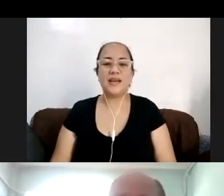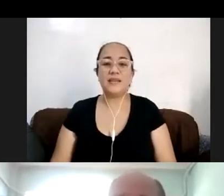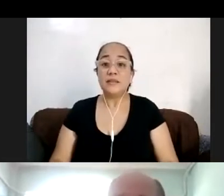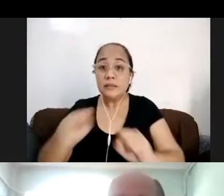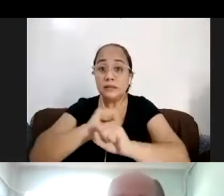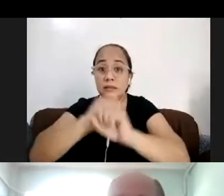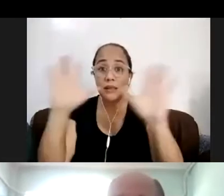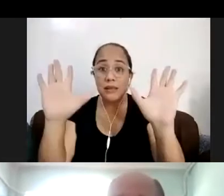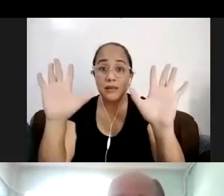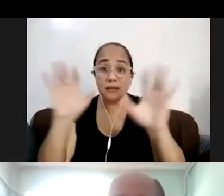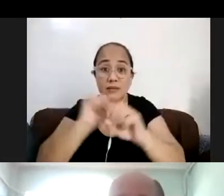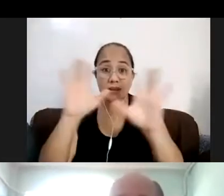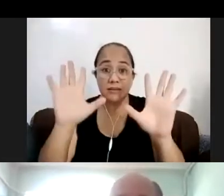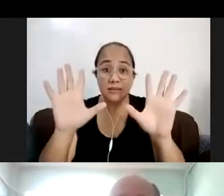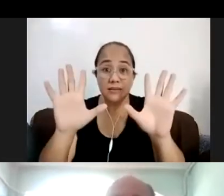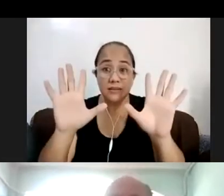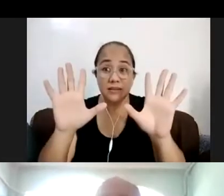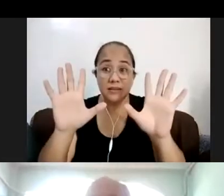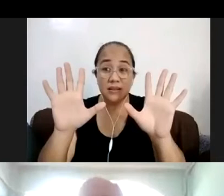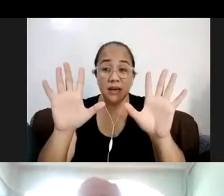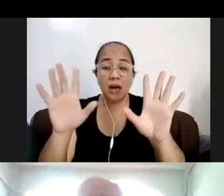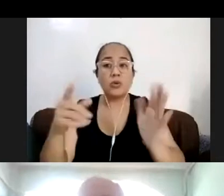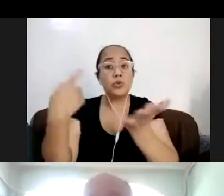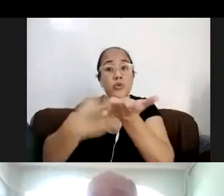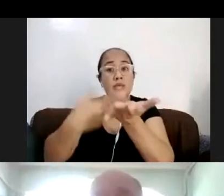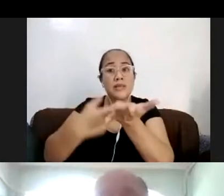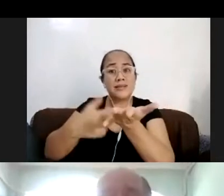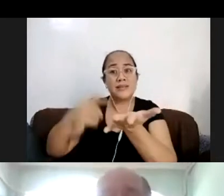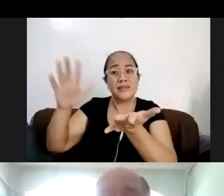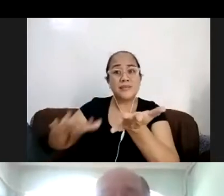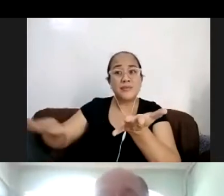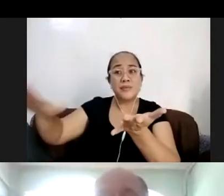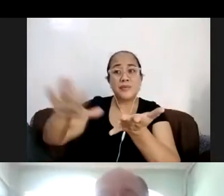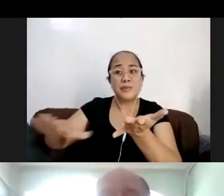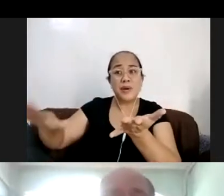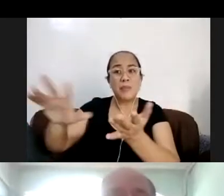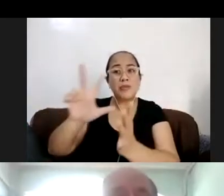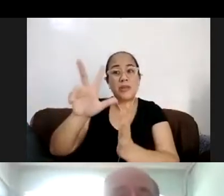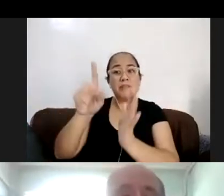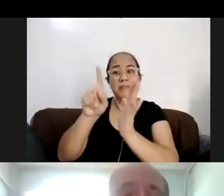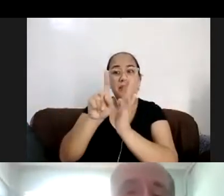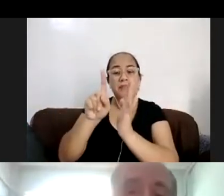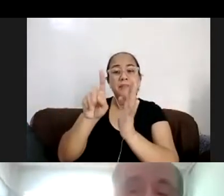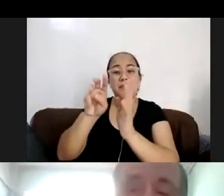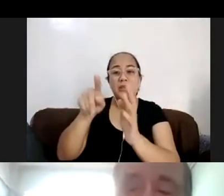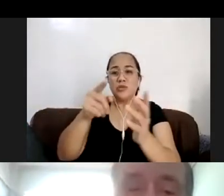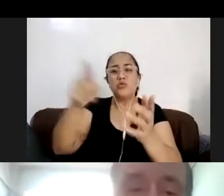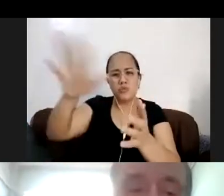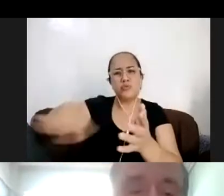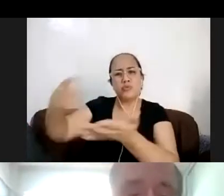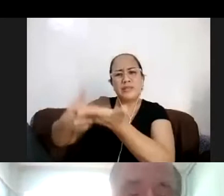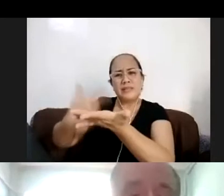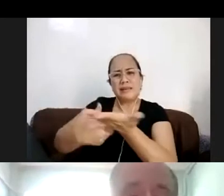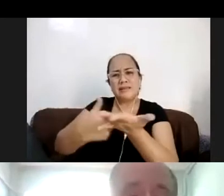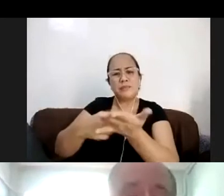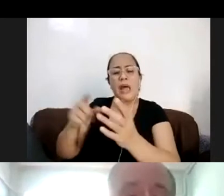clear? I want you to discuss among yourselves very quickly for about 3 minutes to make sure that's clear to everyone.